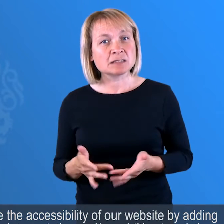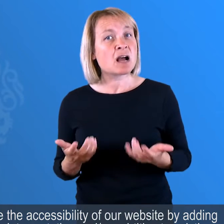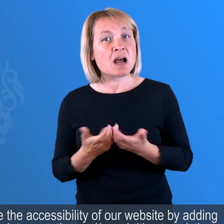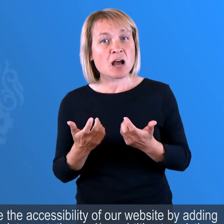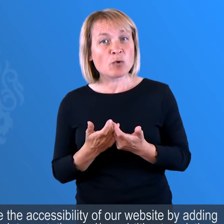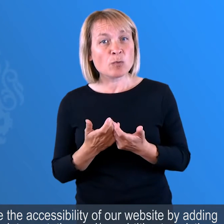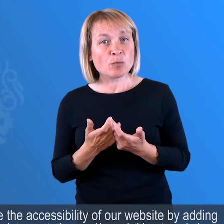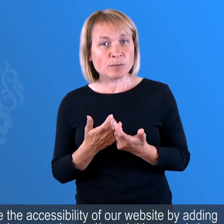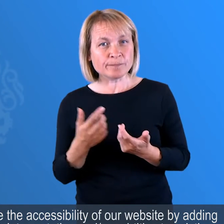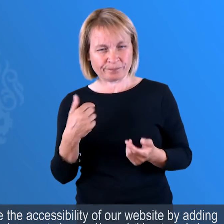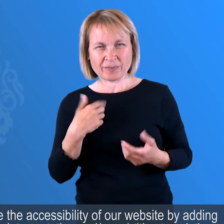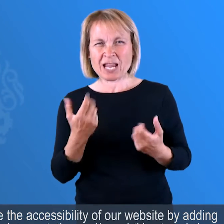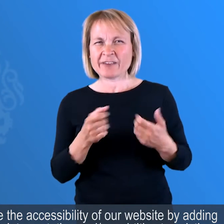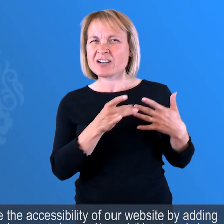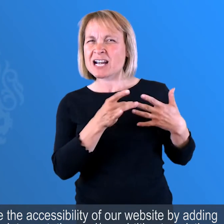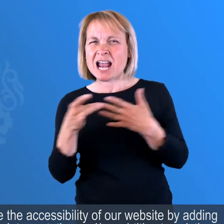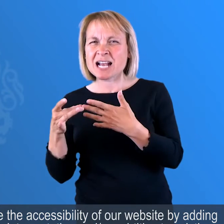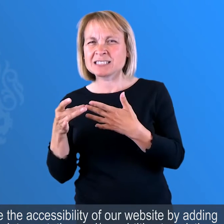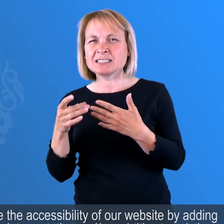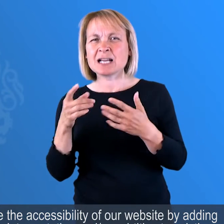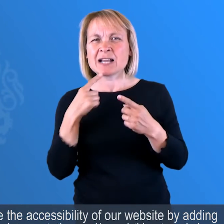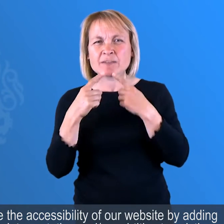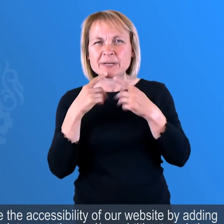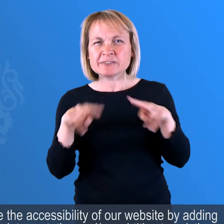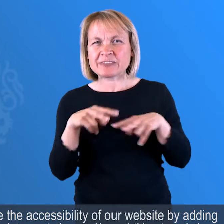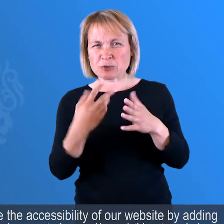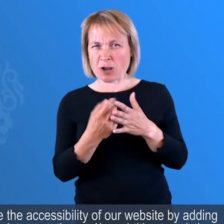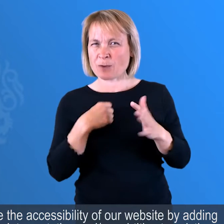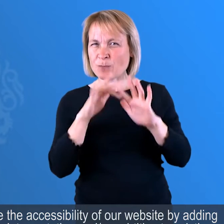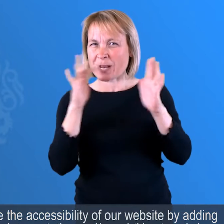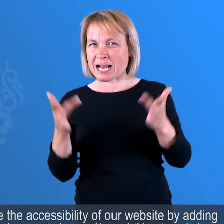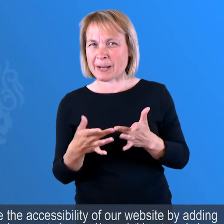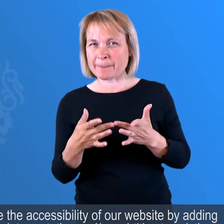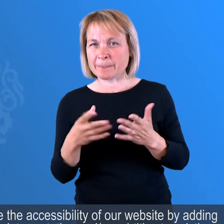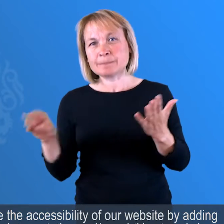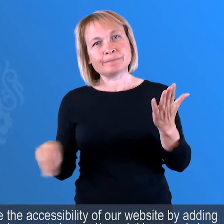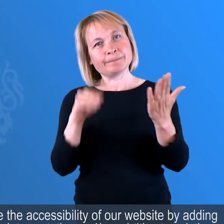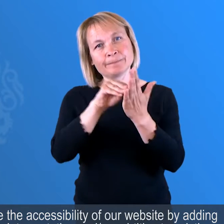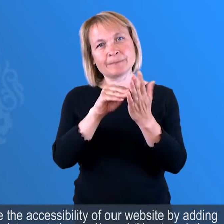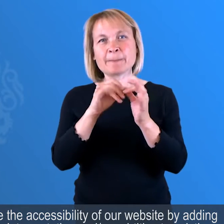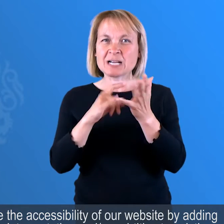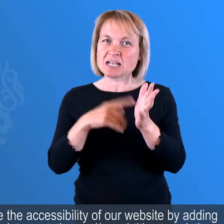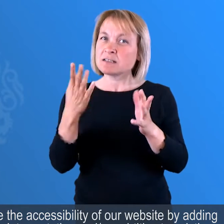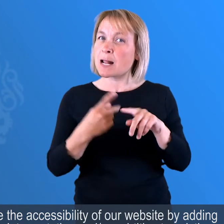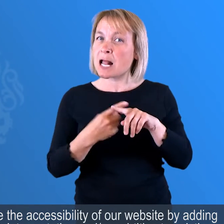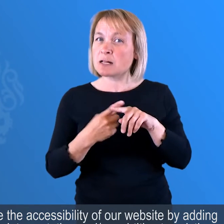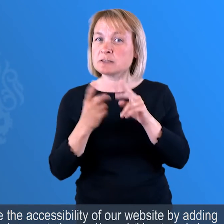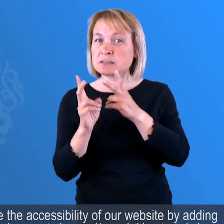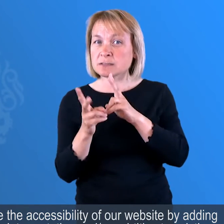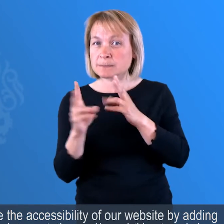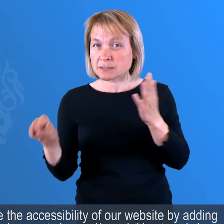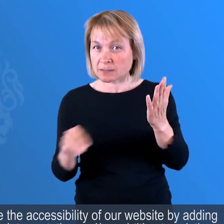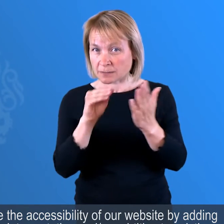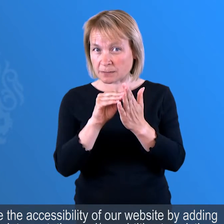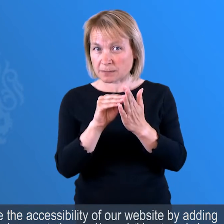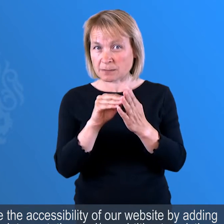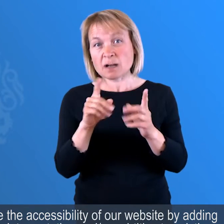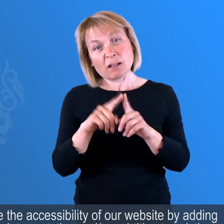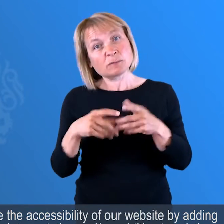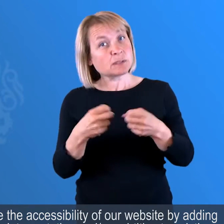To improve the accessibility of our website by adding BSL and English interpretation and/or